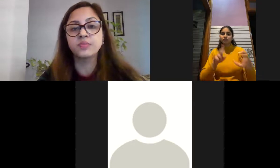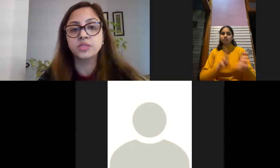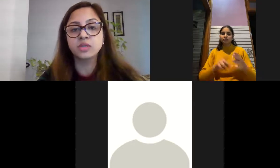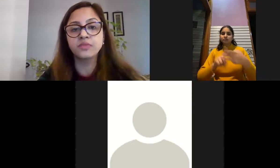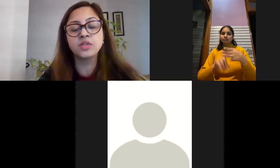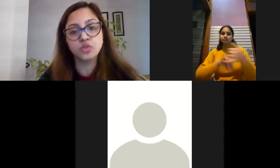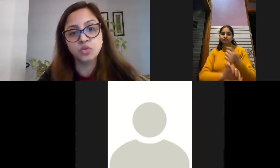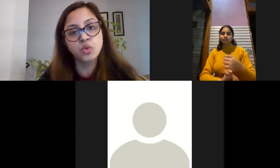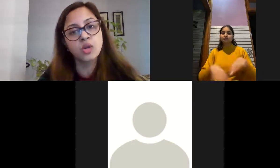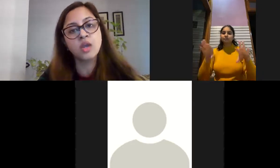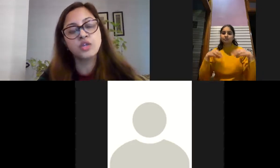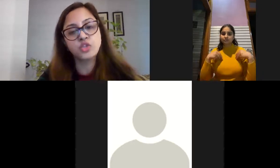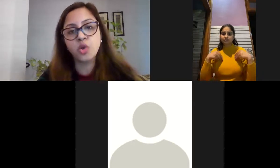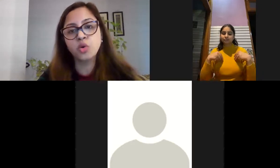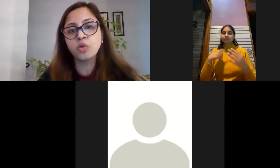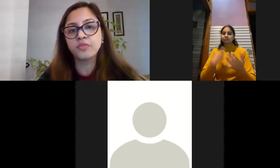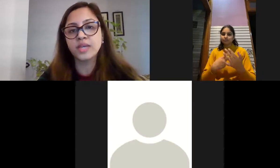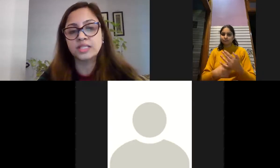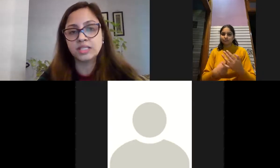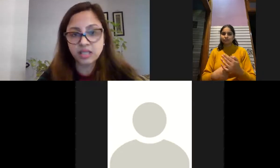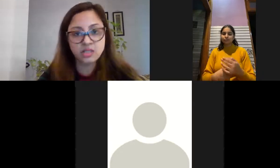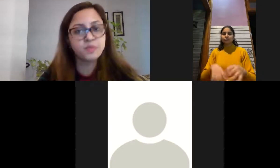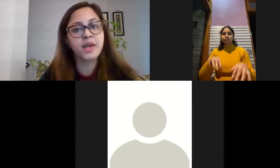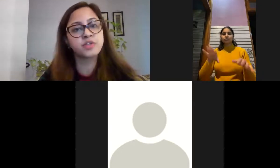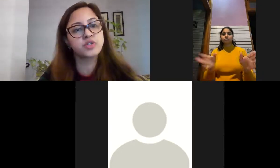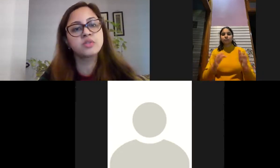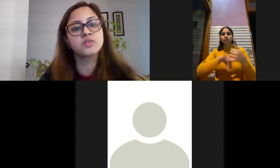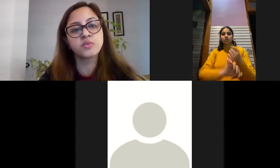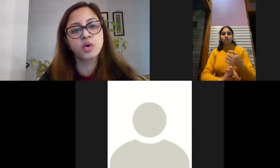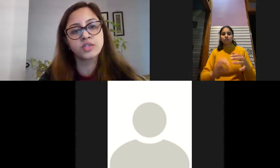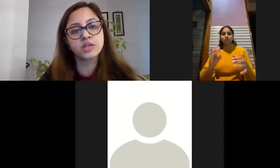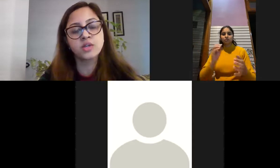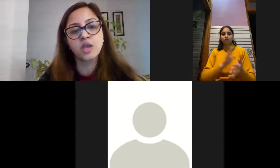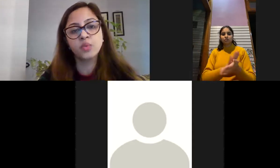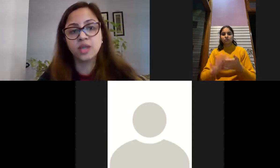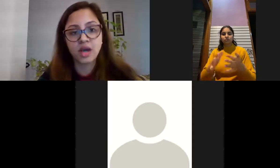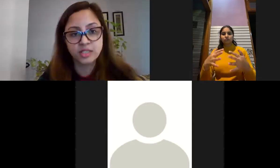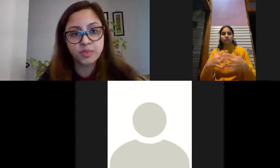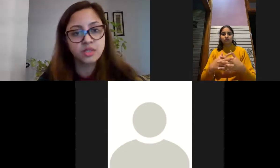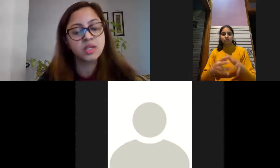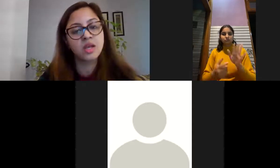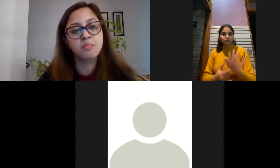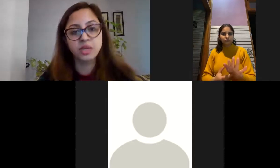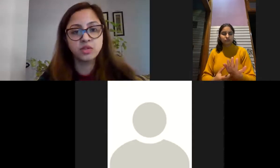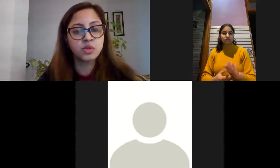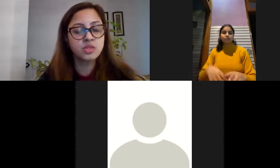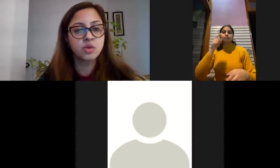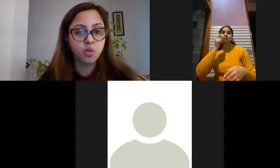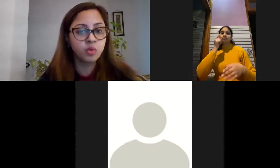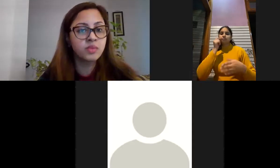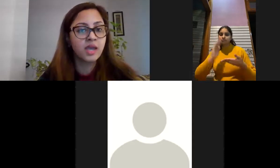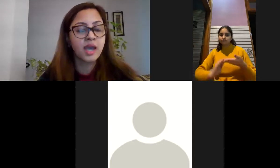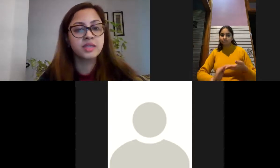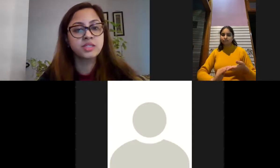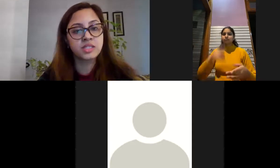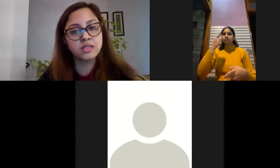a subservient role, shorn of excessive passion, rewards her with a husband, motherhood,